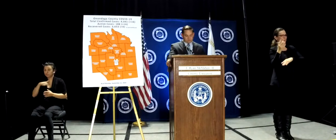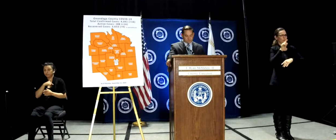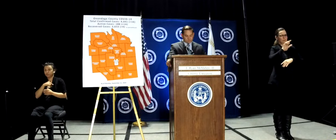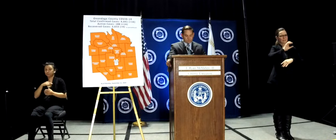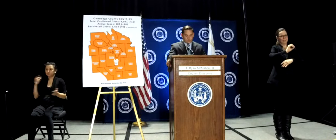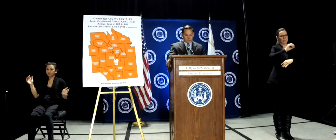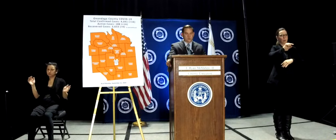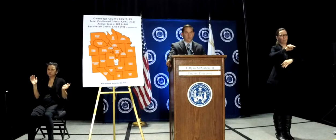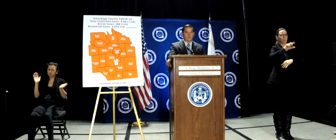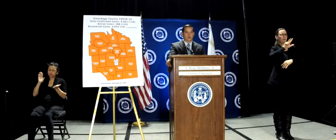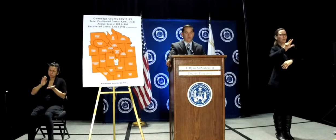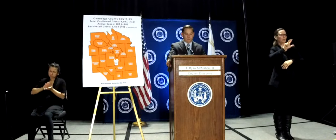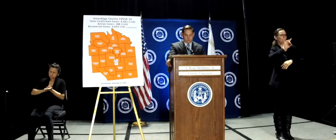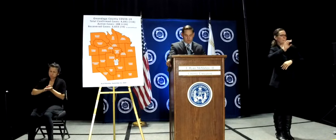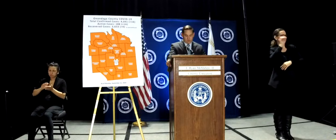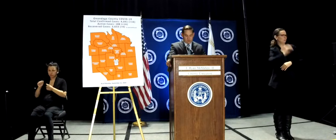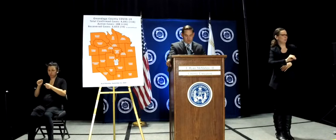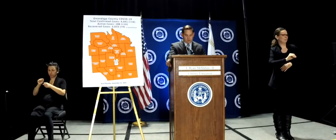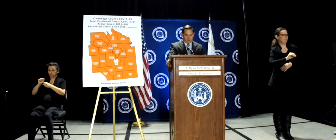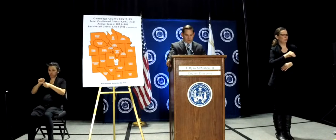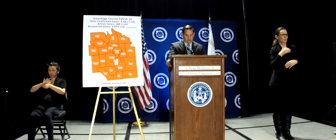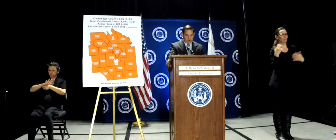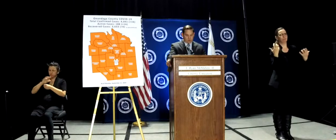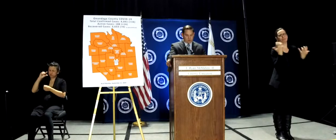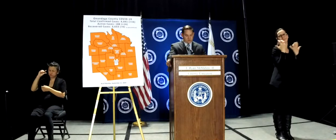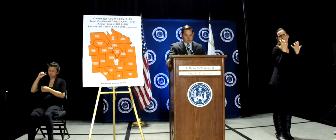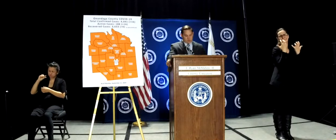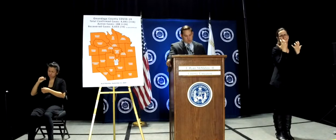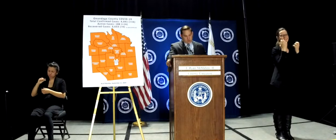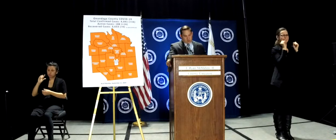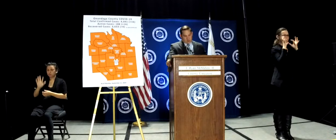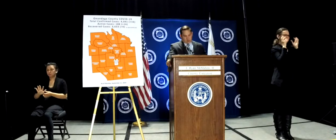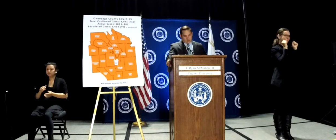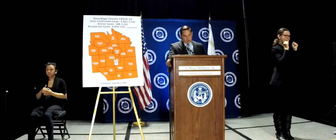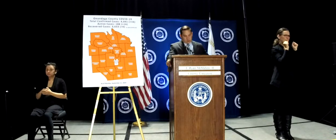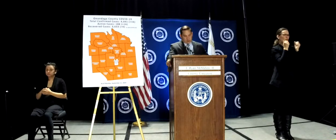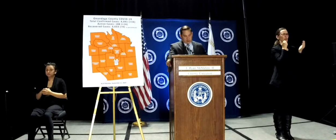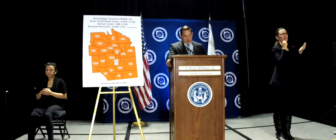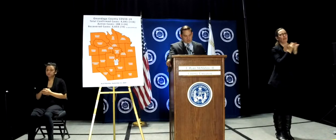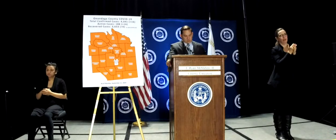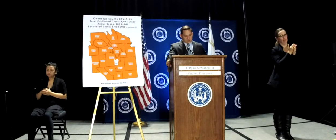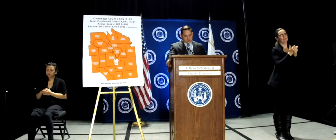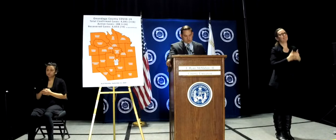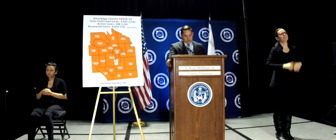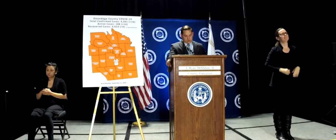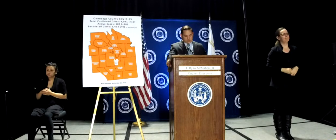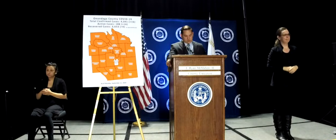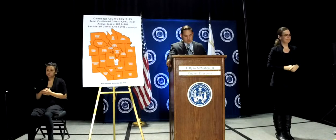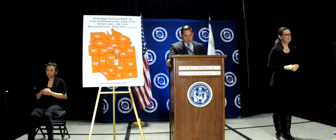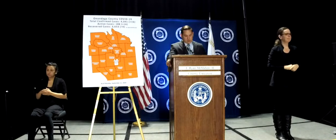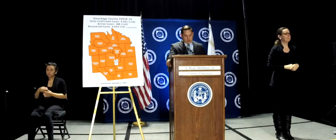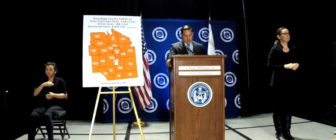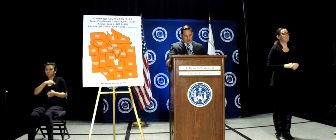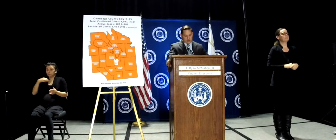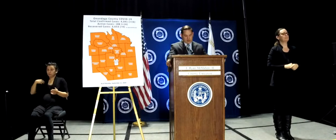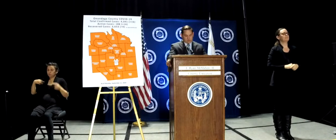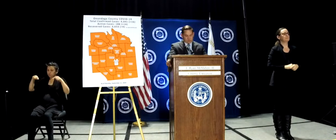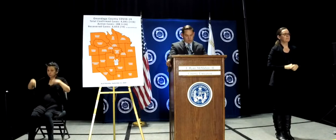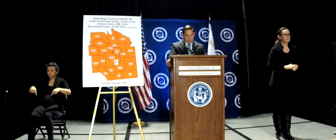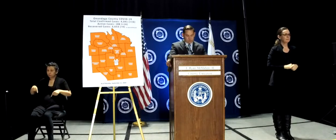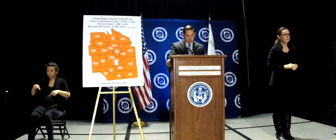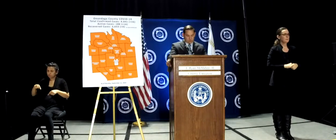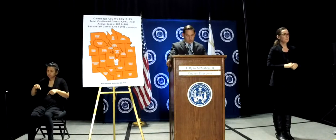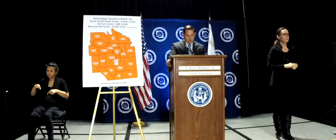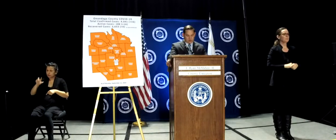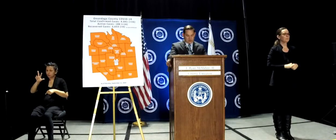0.38%. So very good. Very, very good numbers. Looking at hospitalizations, 8 are in the